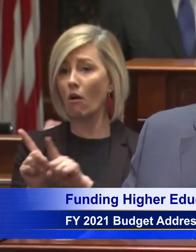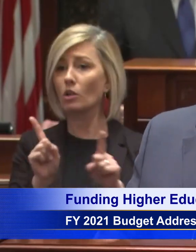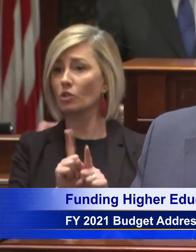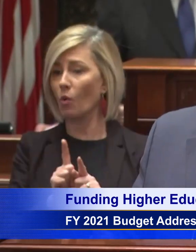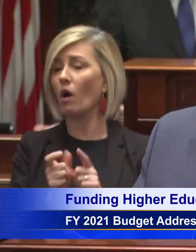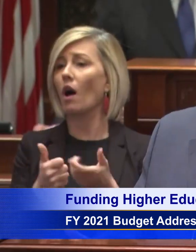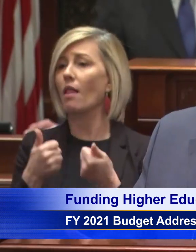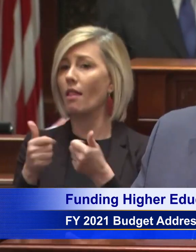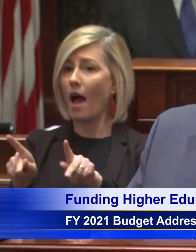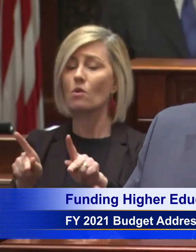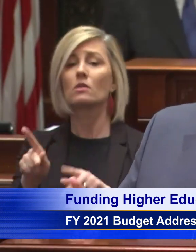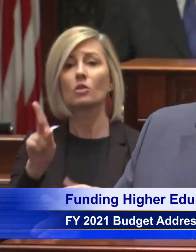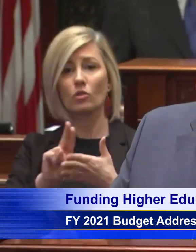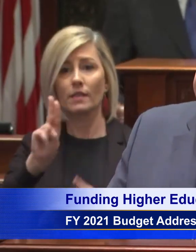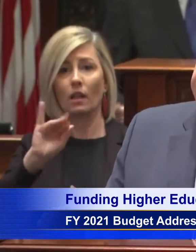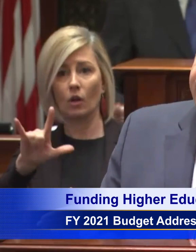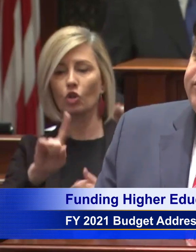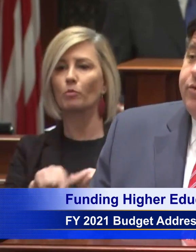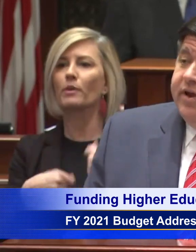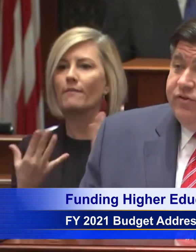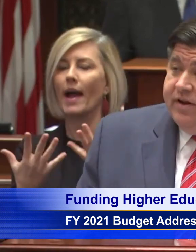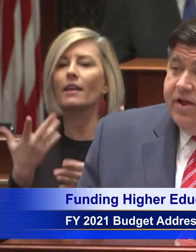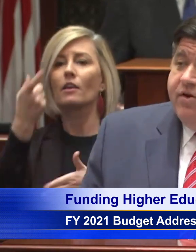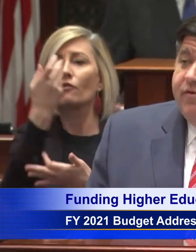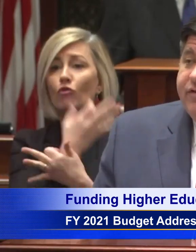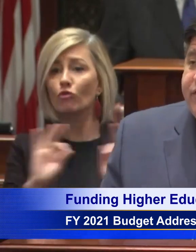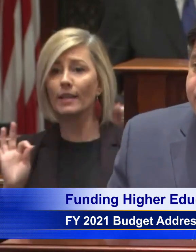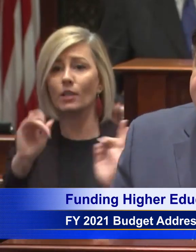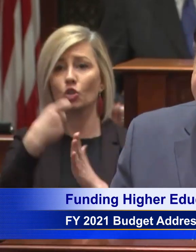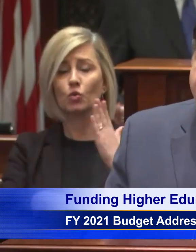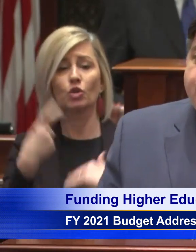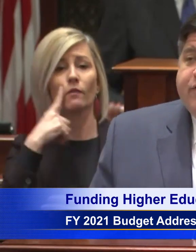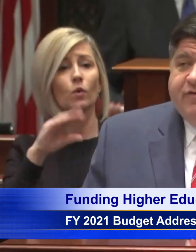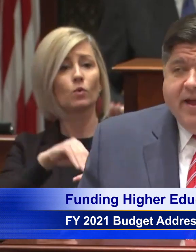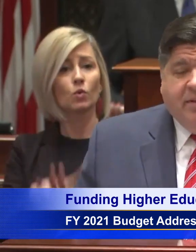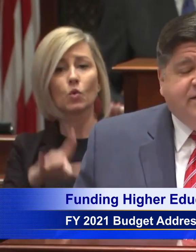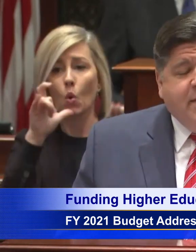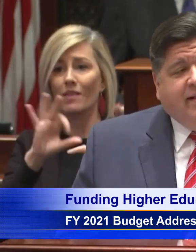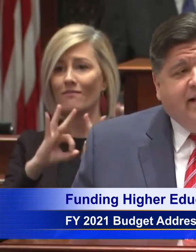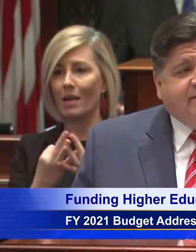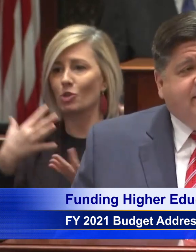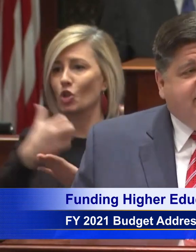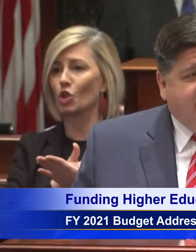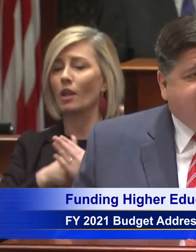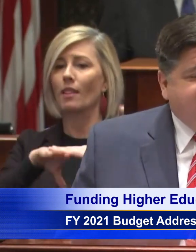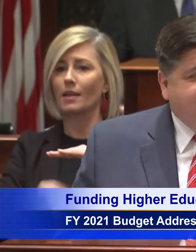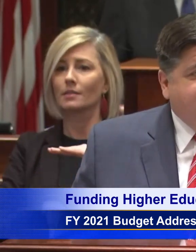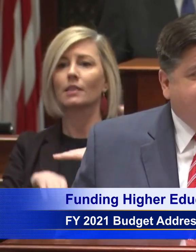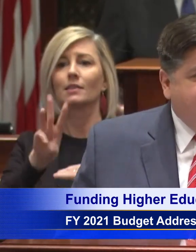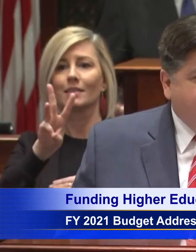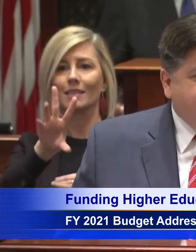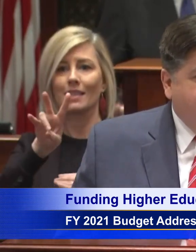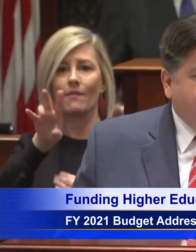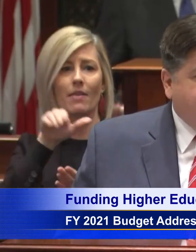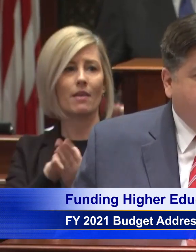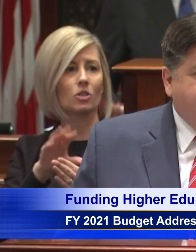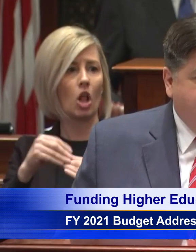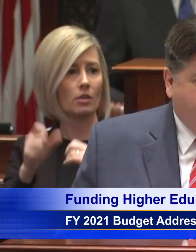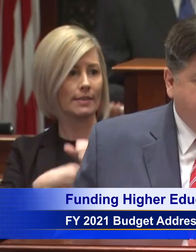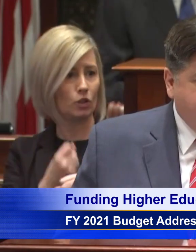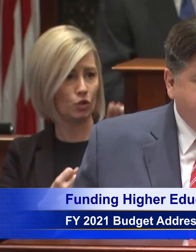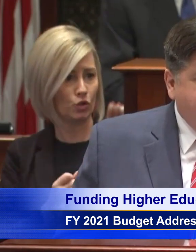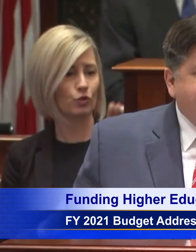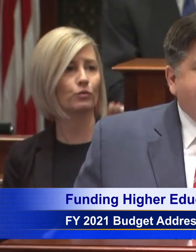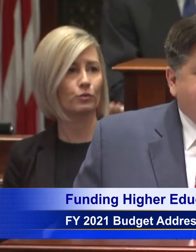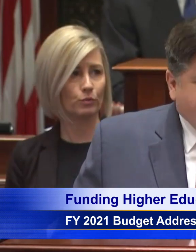the University of Illinois to provide a free tuition for students whose families make less than $67,000 per